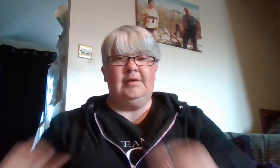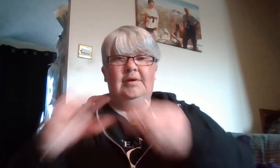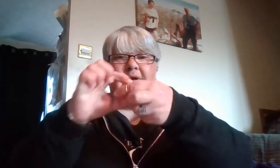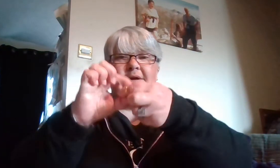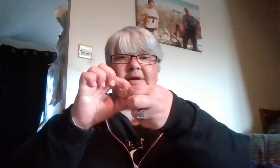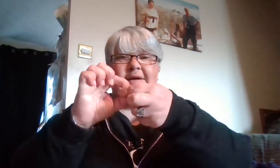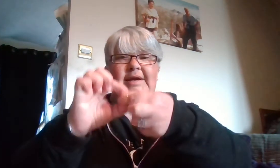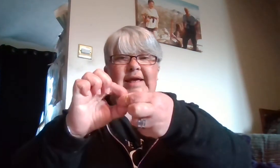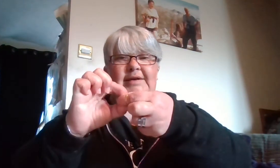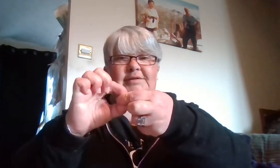Connect.